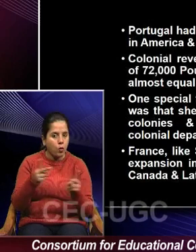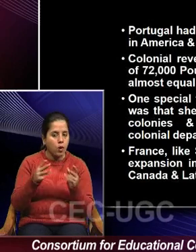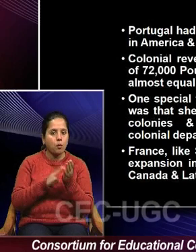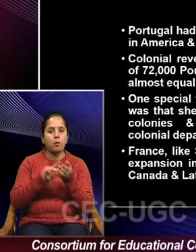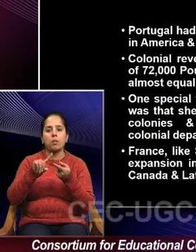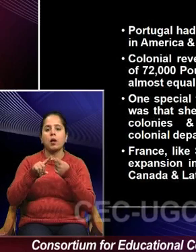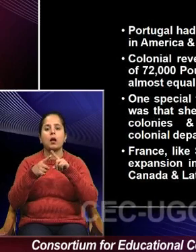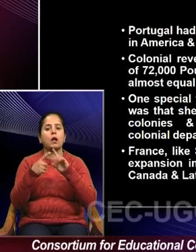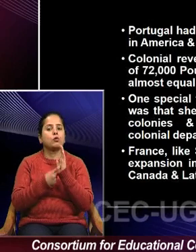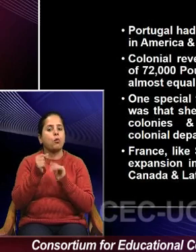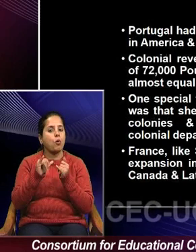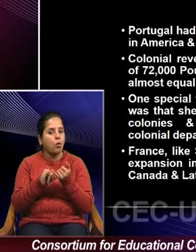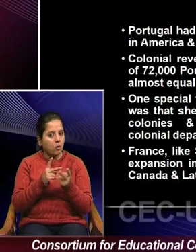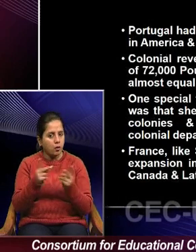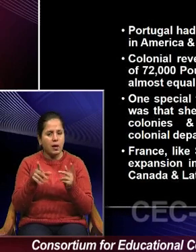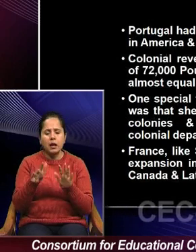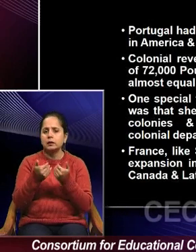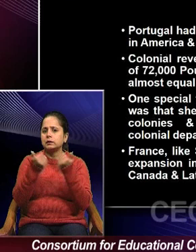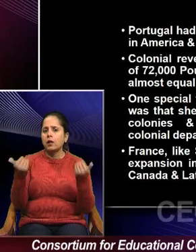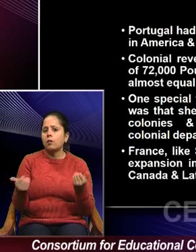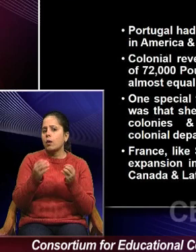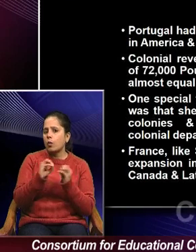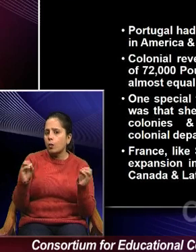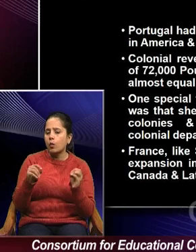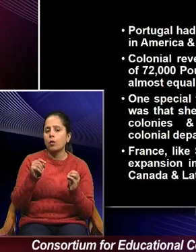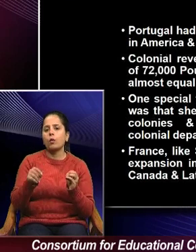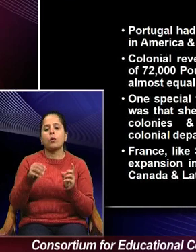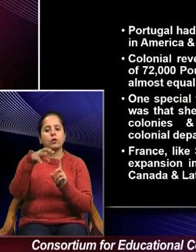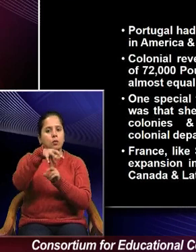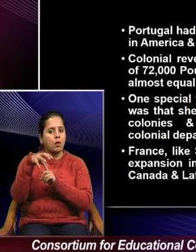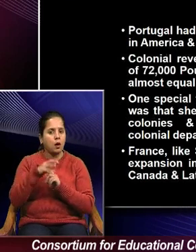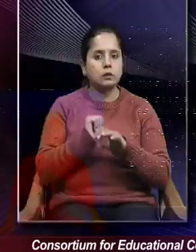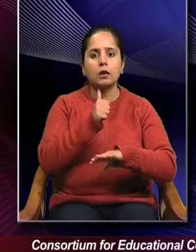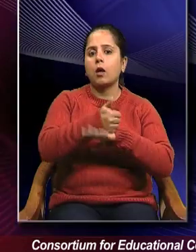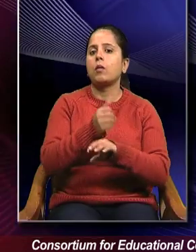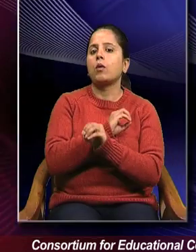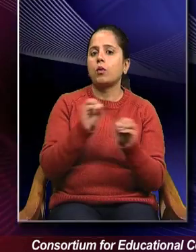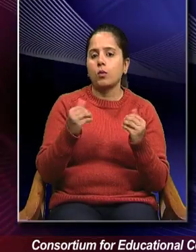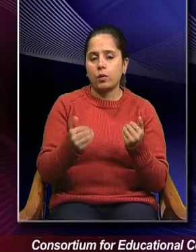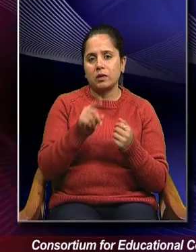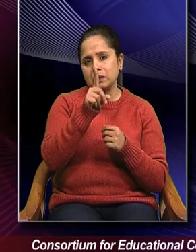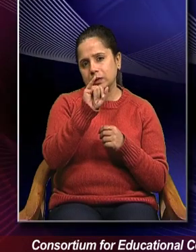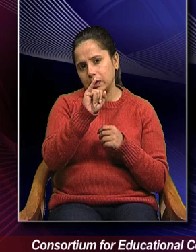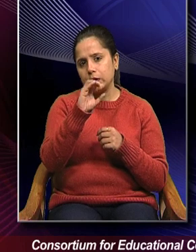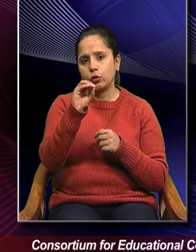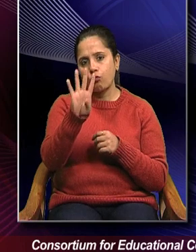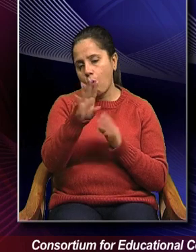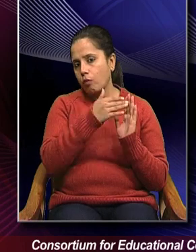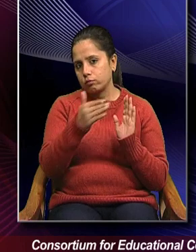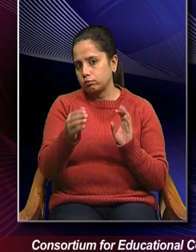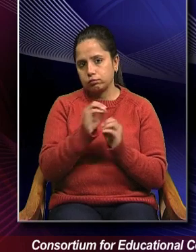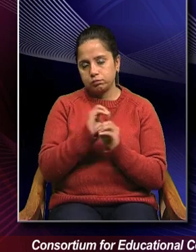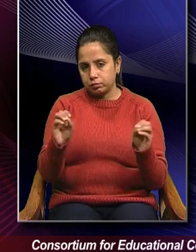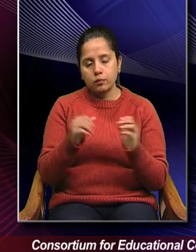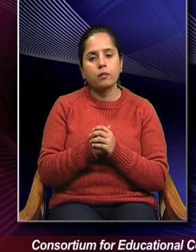metropolis, and no separate colonial department was set up till 1604.